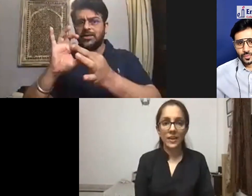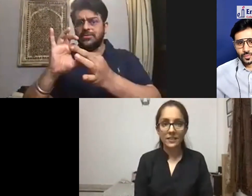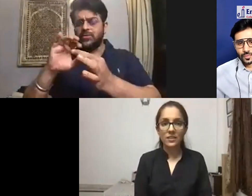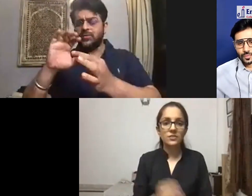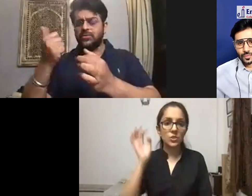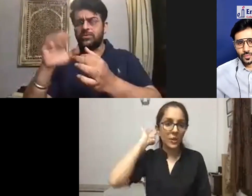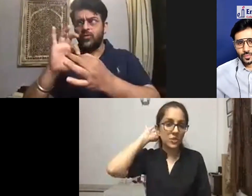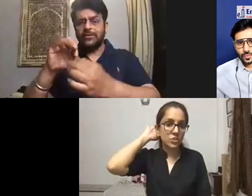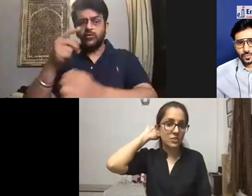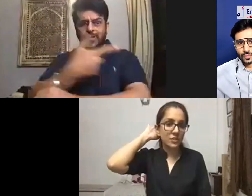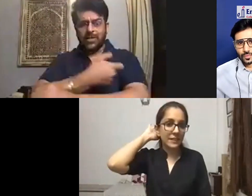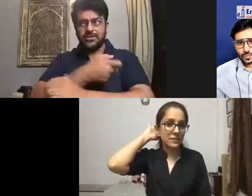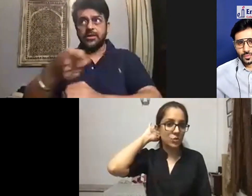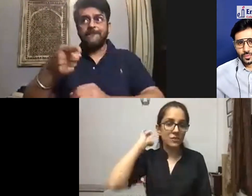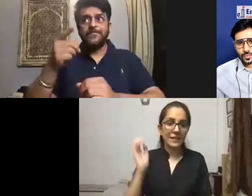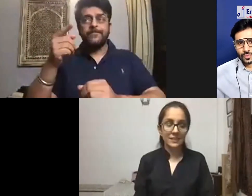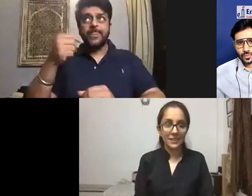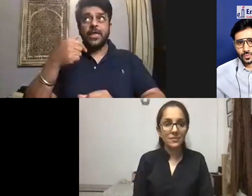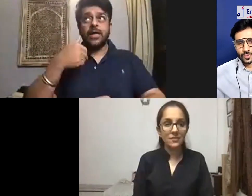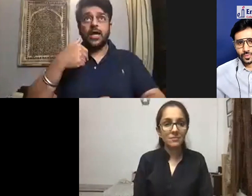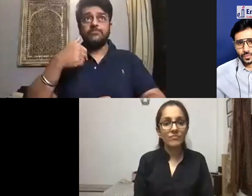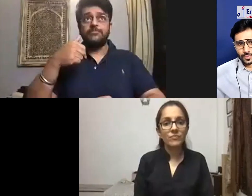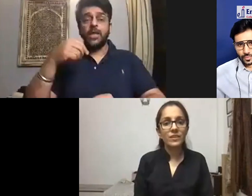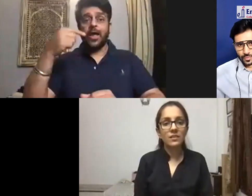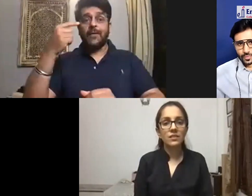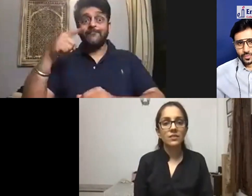All right. So question related to the vaccine.